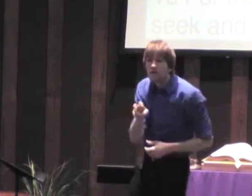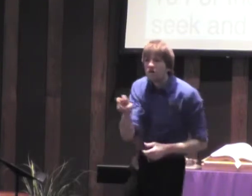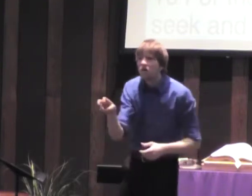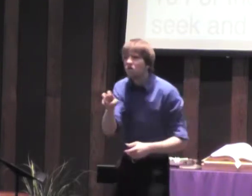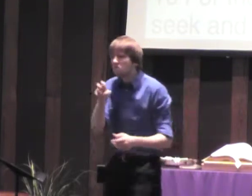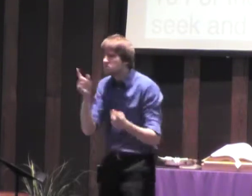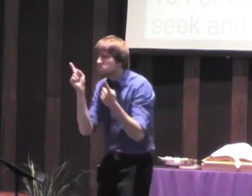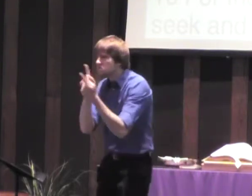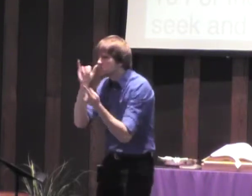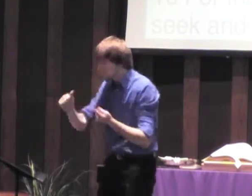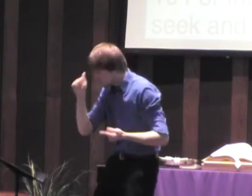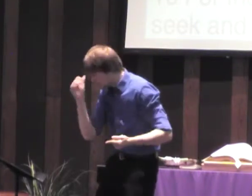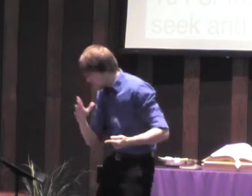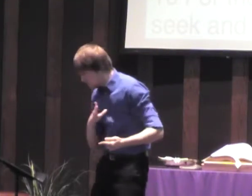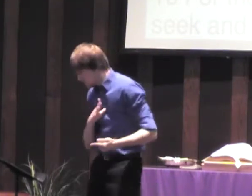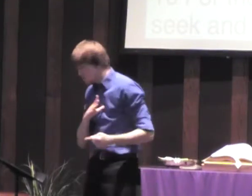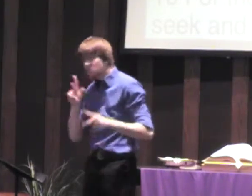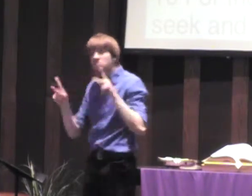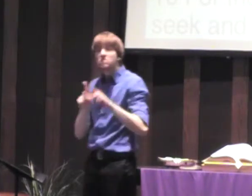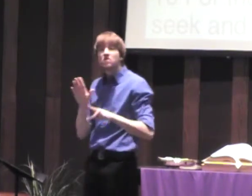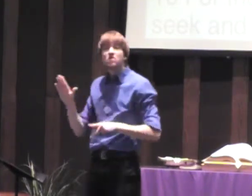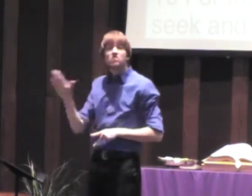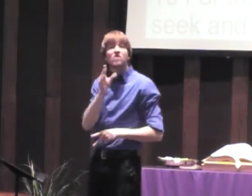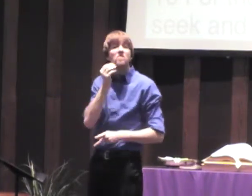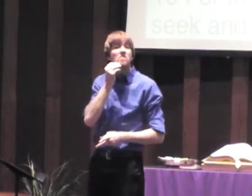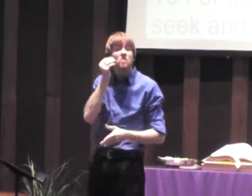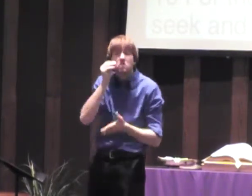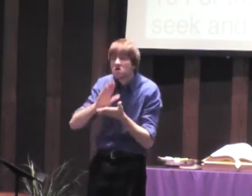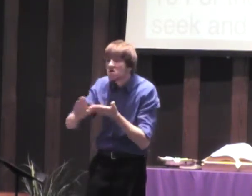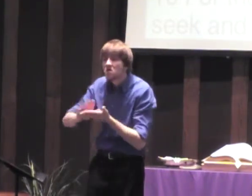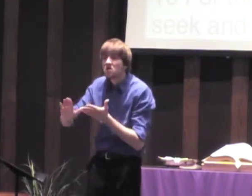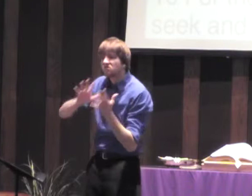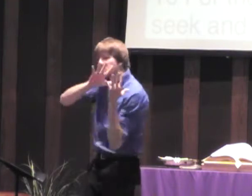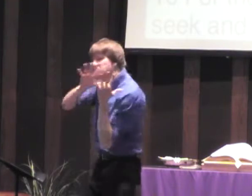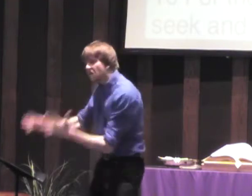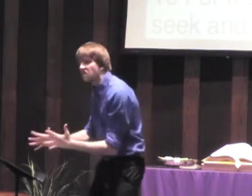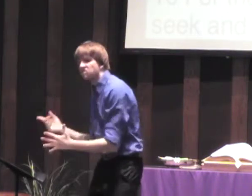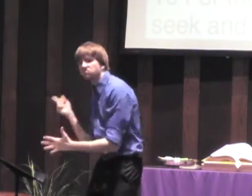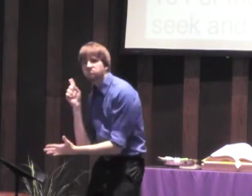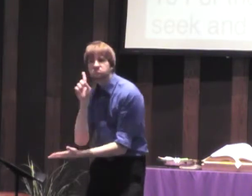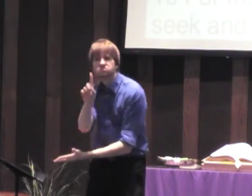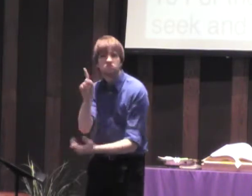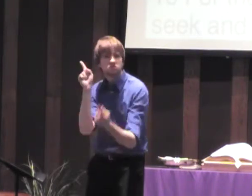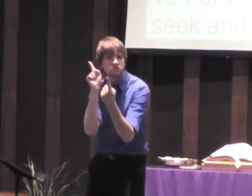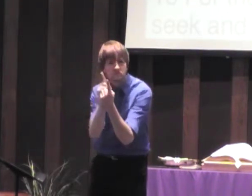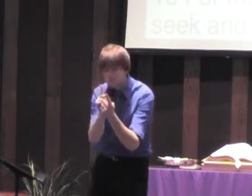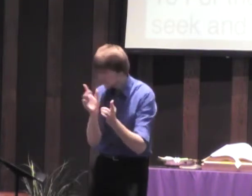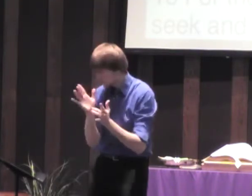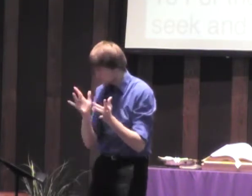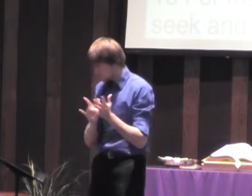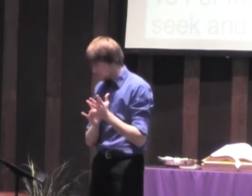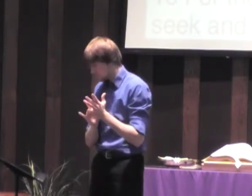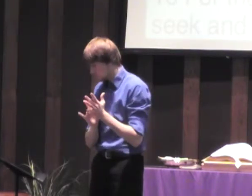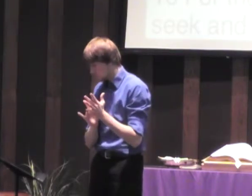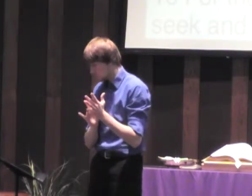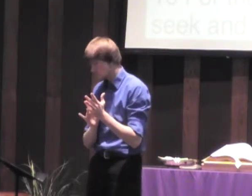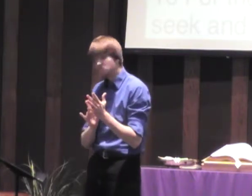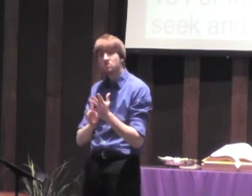in the market to go meet this man. People left their chores to be done at home to go and see this